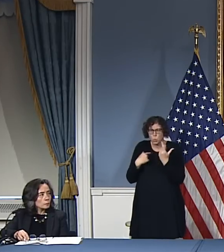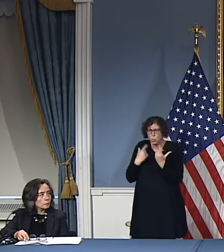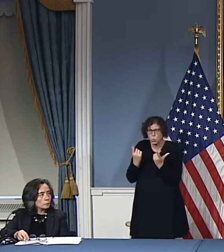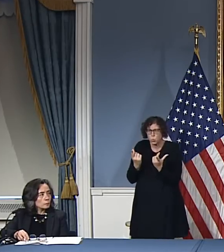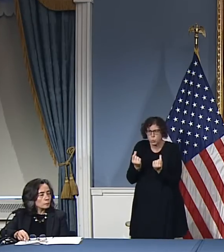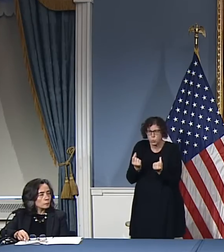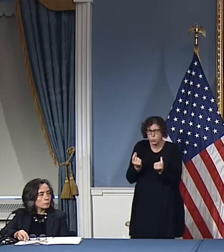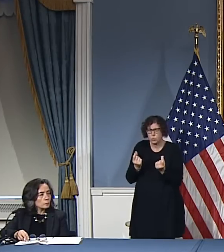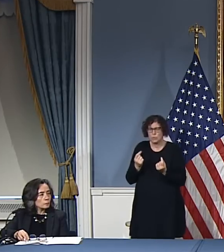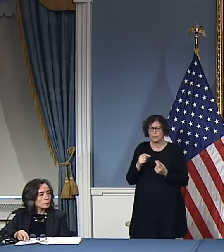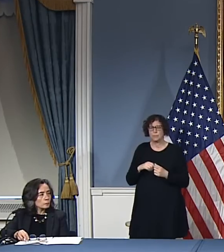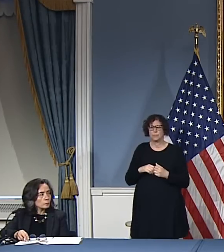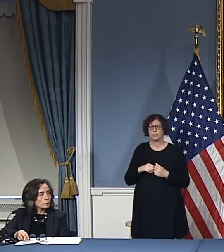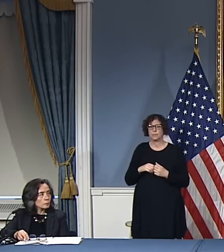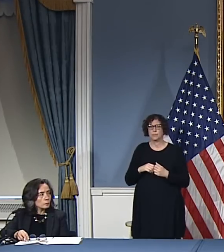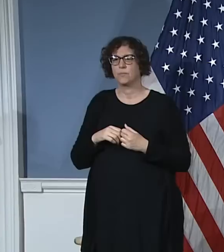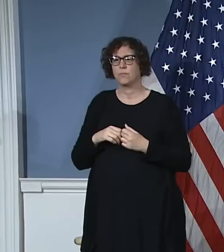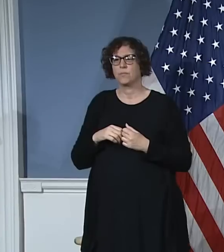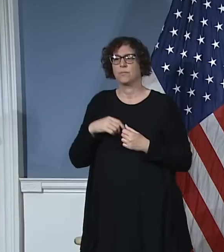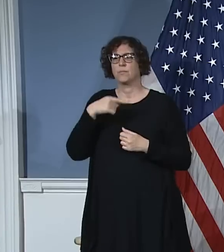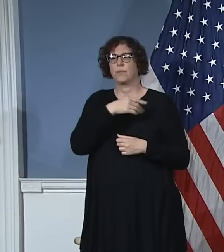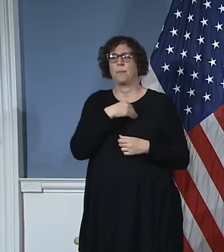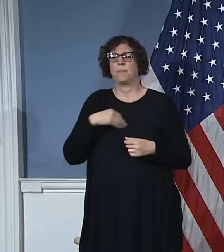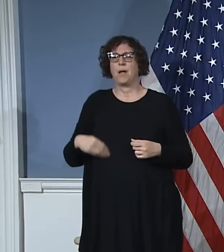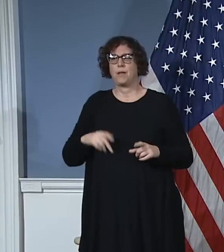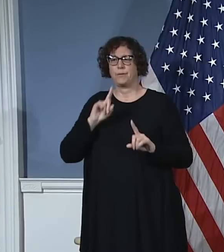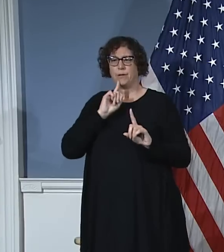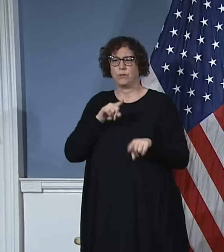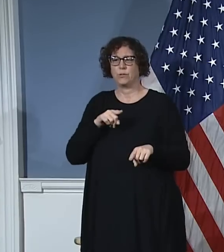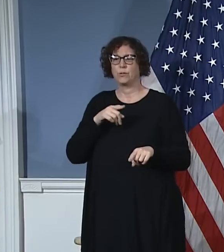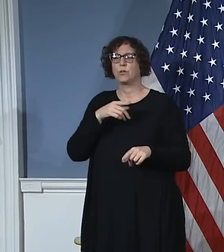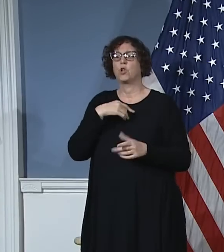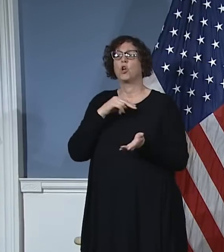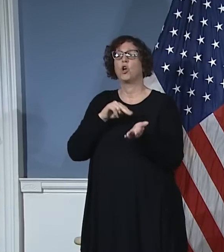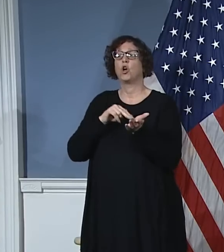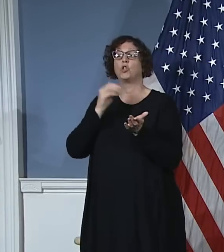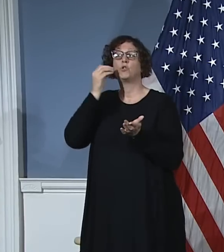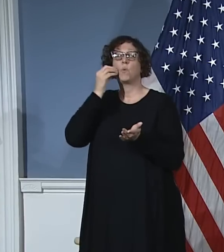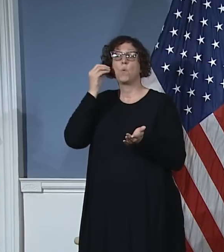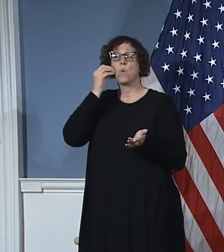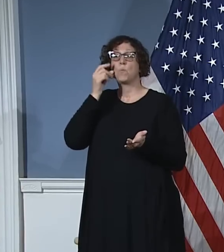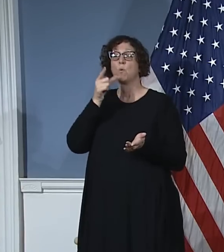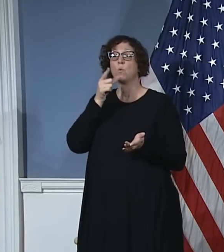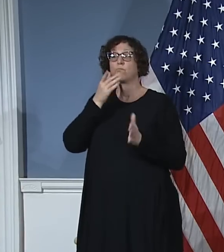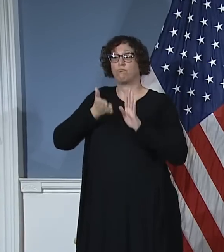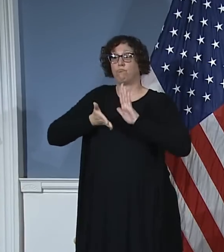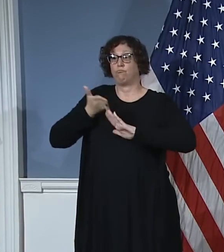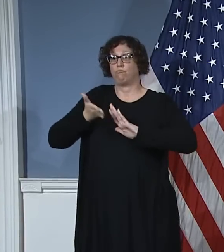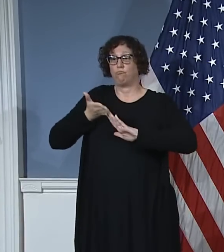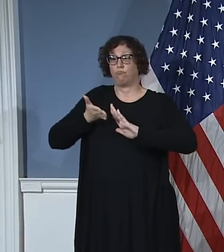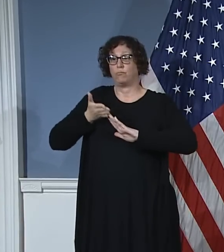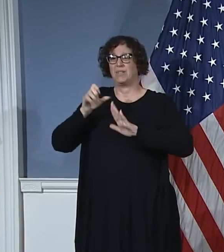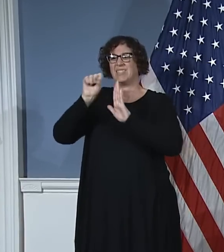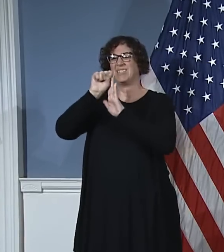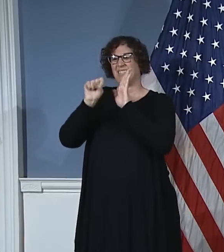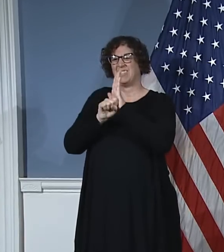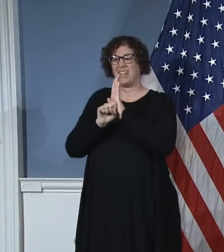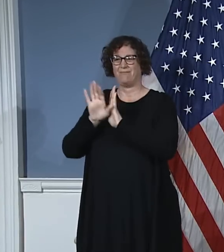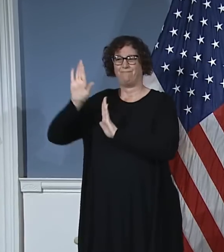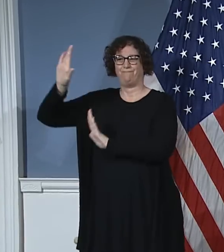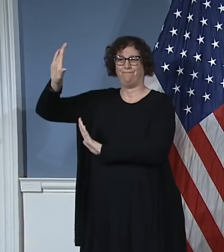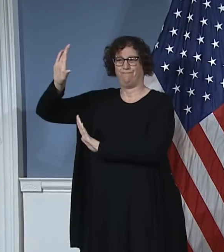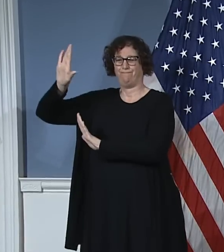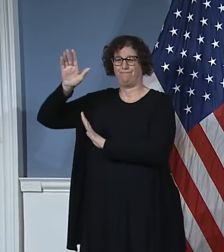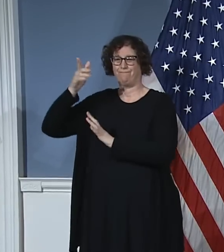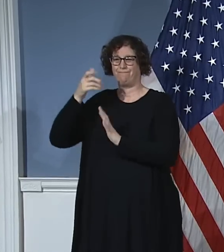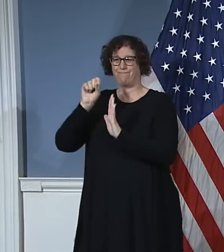the primary regulation of nursing homes is by the state. And obviously, there's a lot of division of labor going on right now with so much to